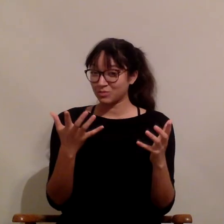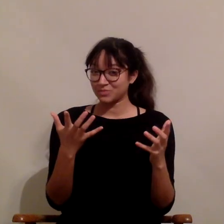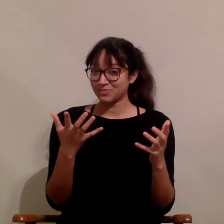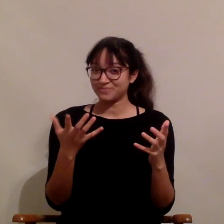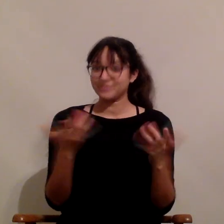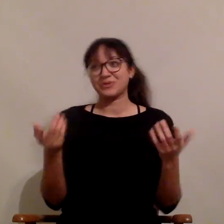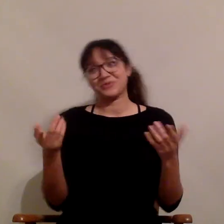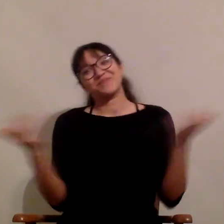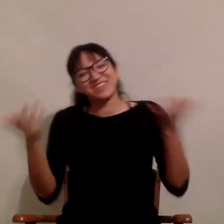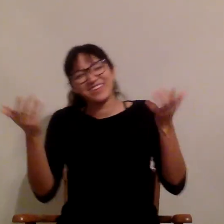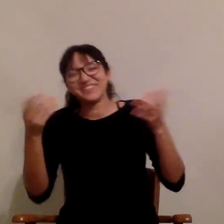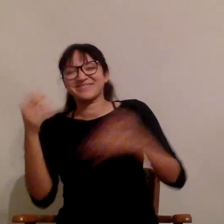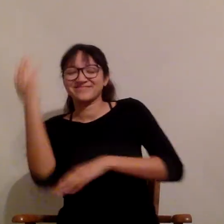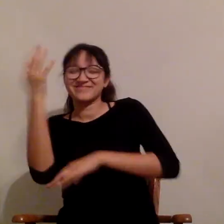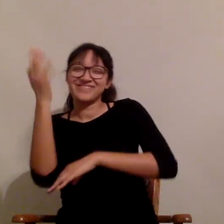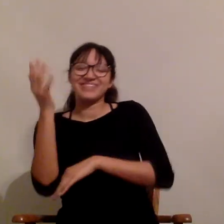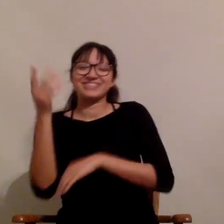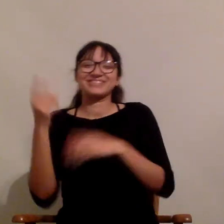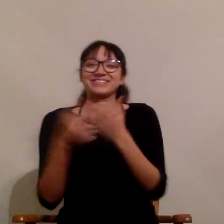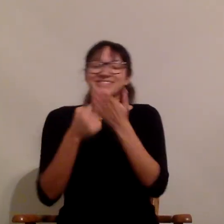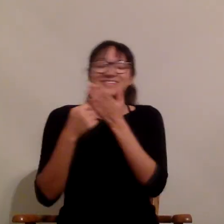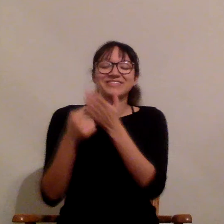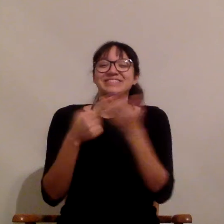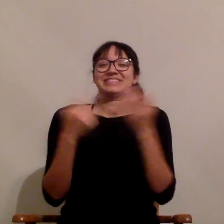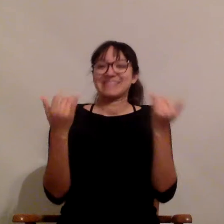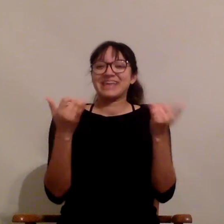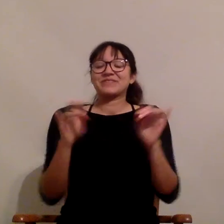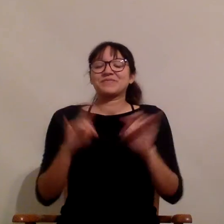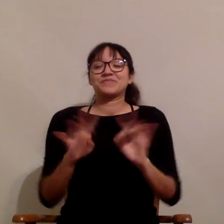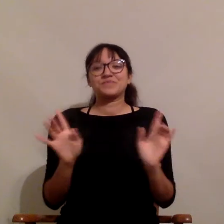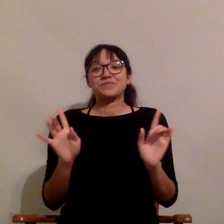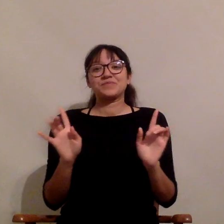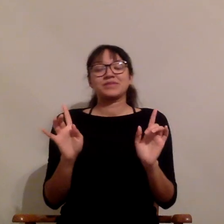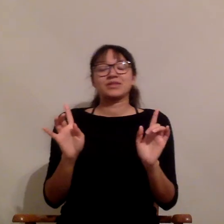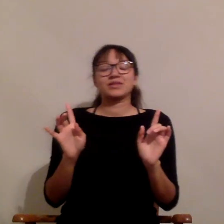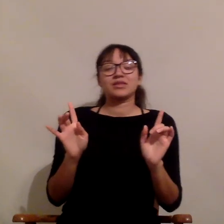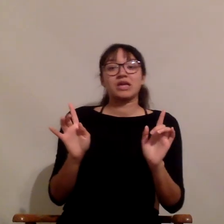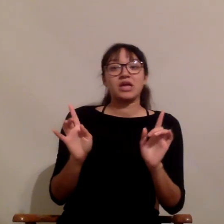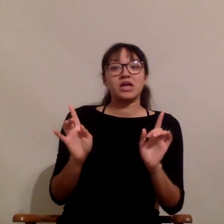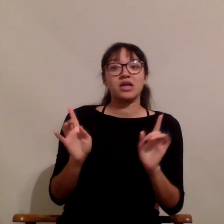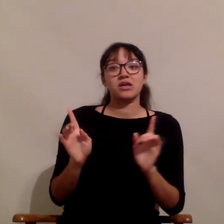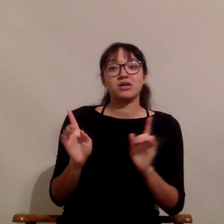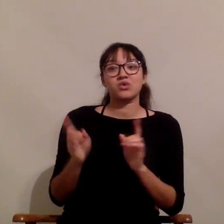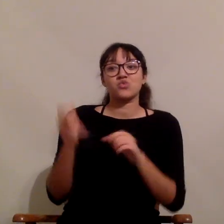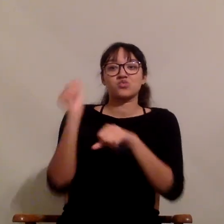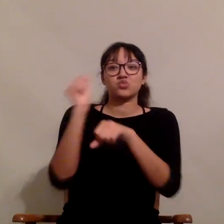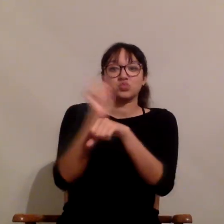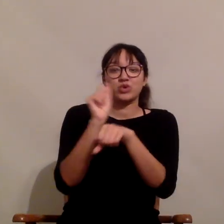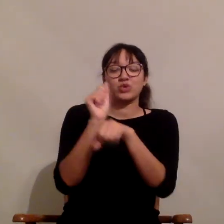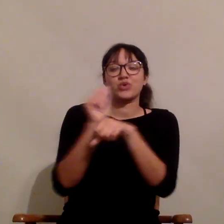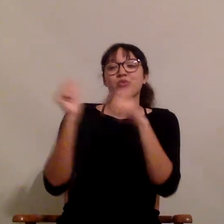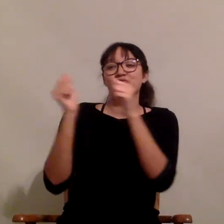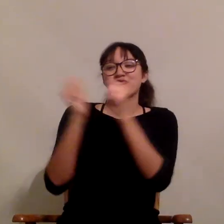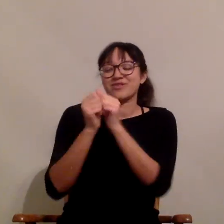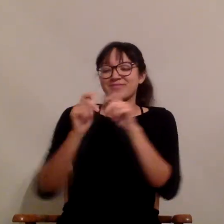being here talking to you today, is the fact that I get to work with a diverse group of people who make